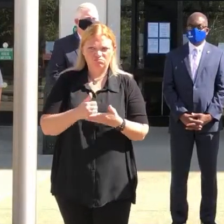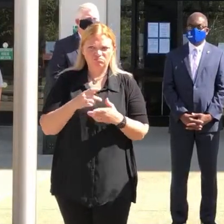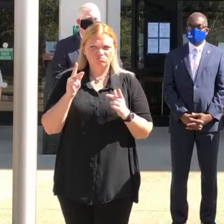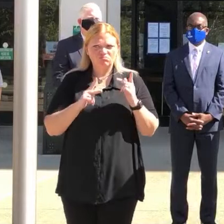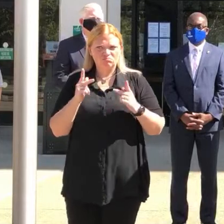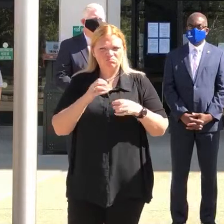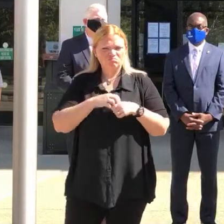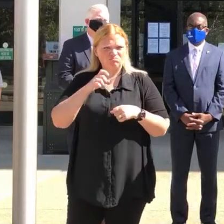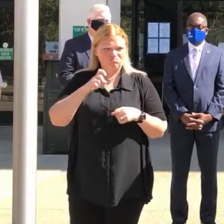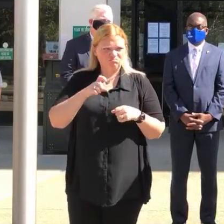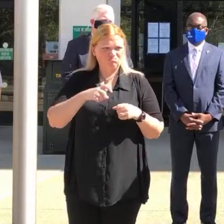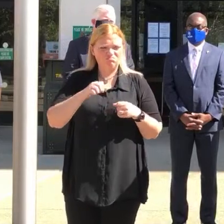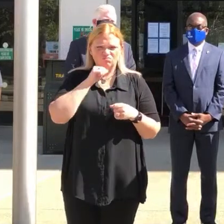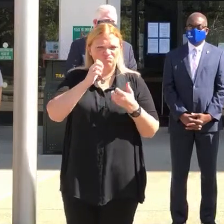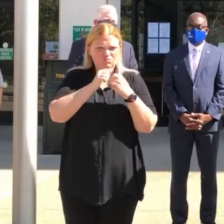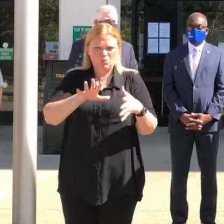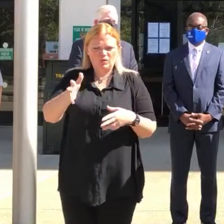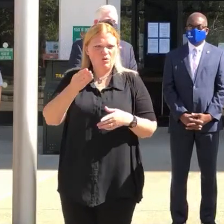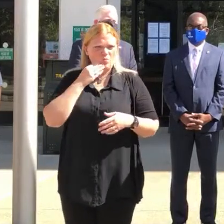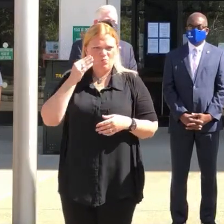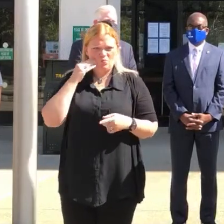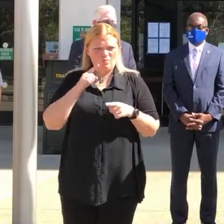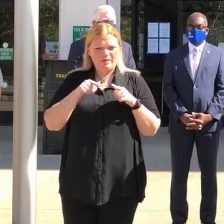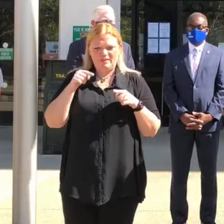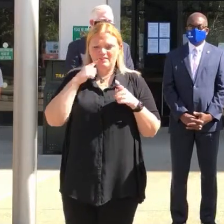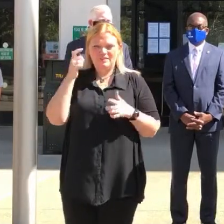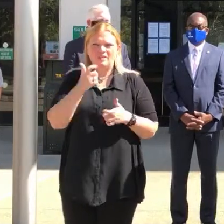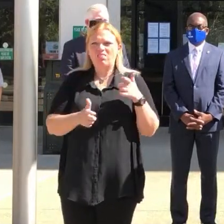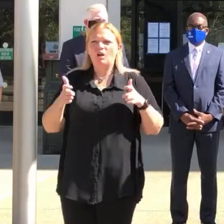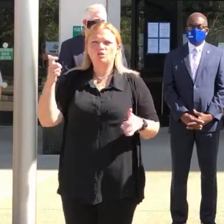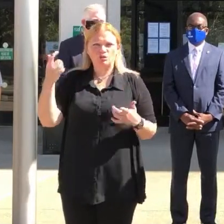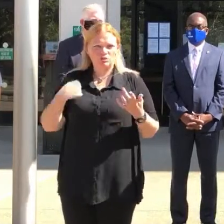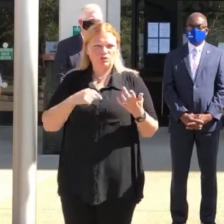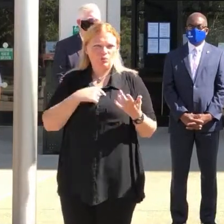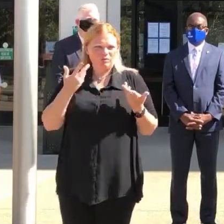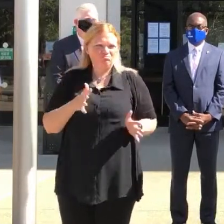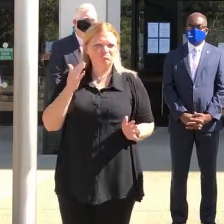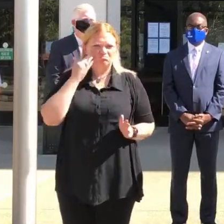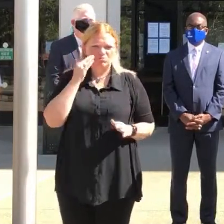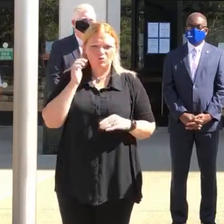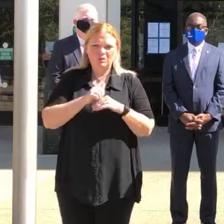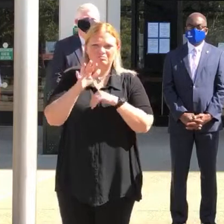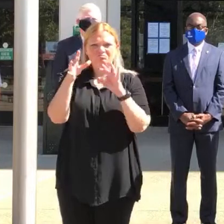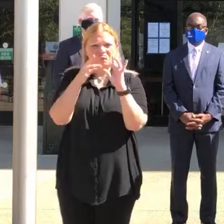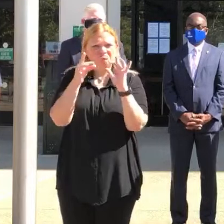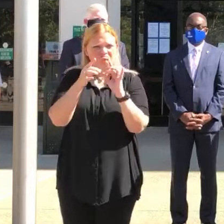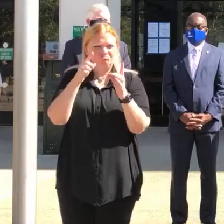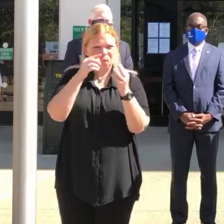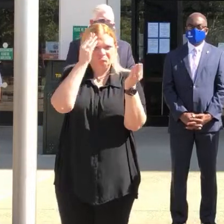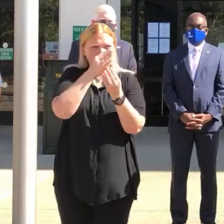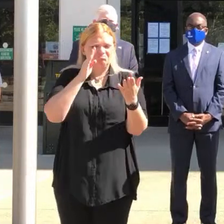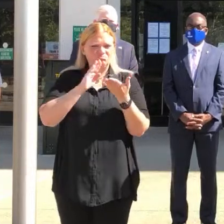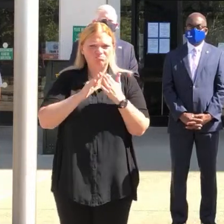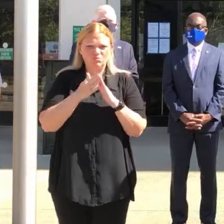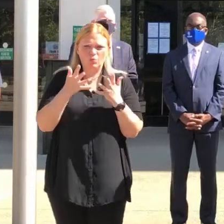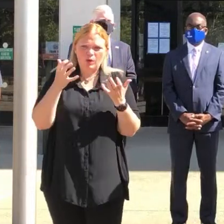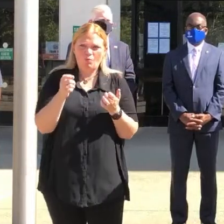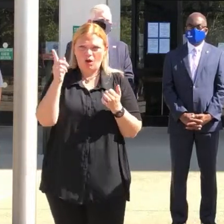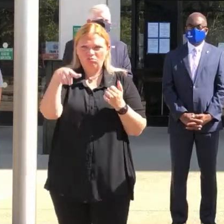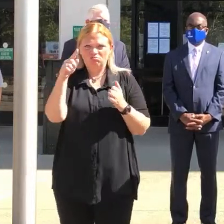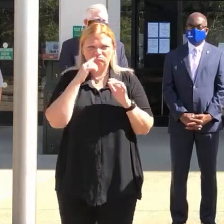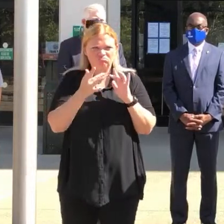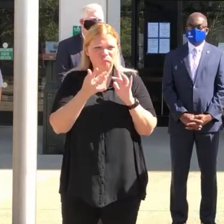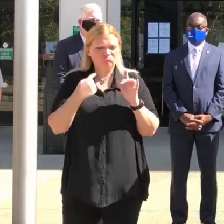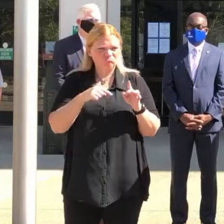are in need so they do not lose their home. But this is the largest one that we know will send a message out to the community that we want you to contact